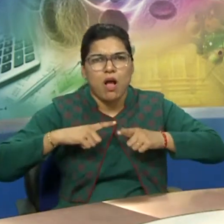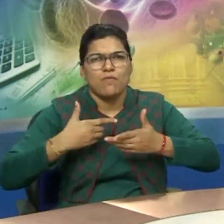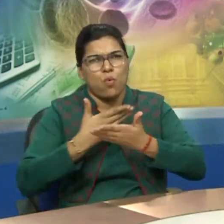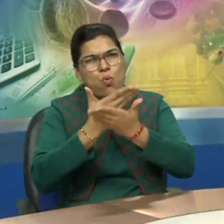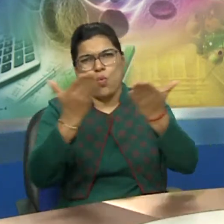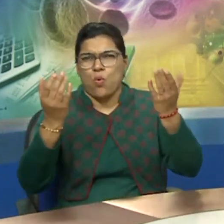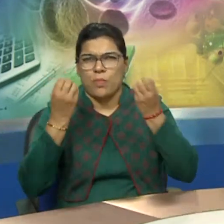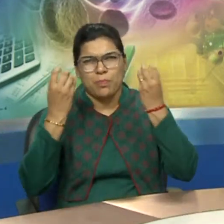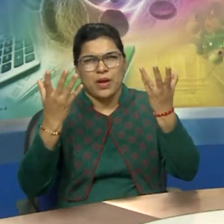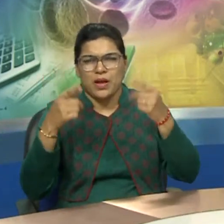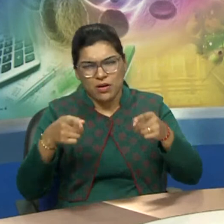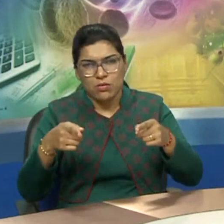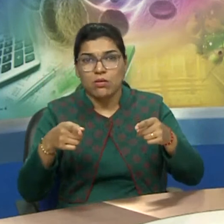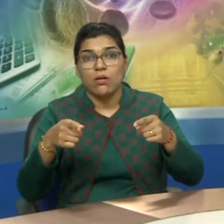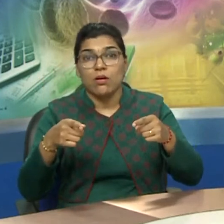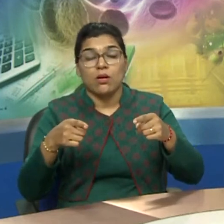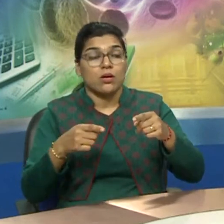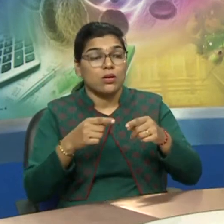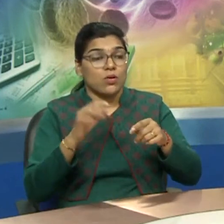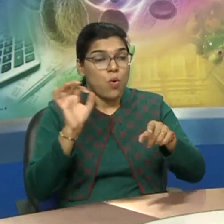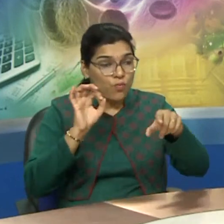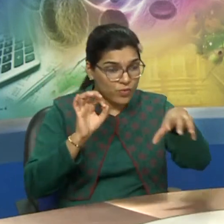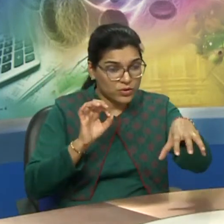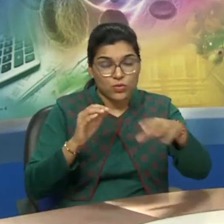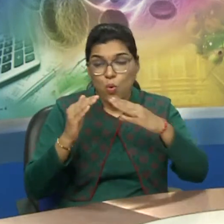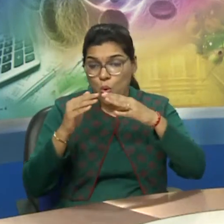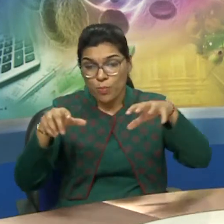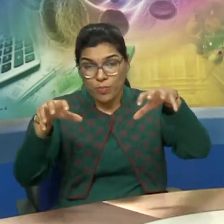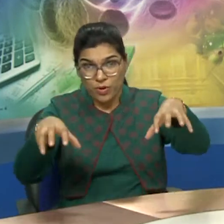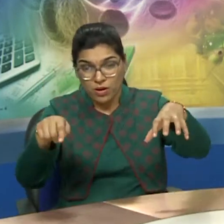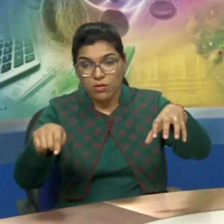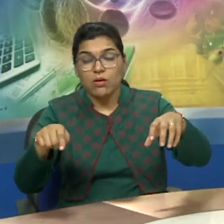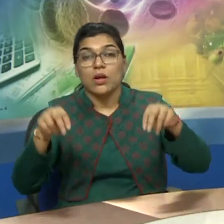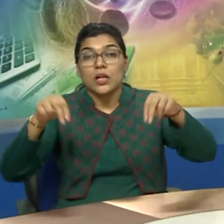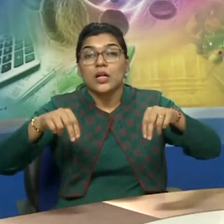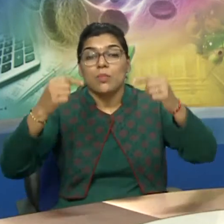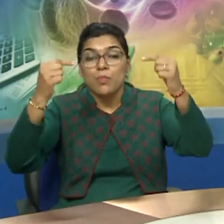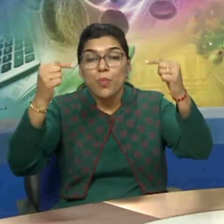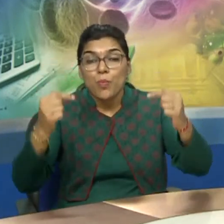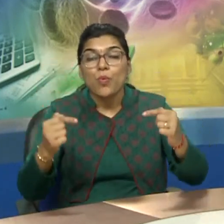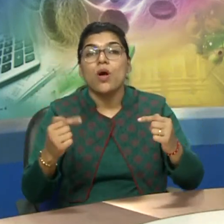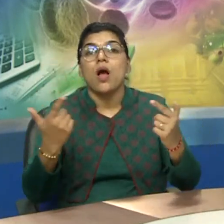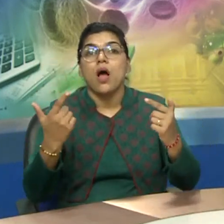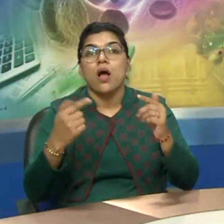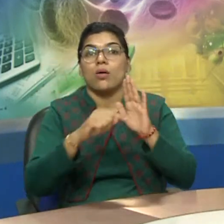of ethics in daily life, at work and also at home.